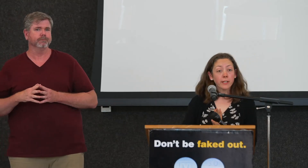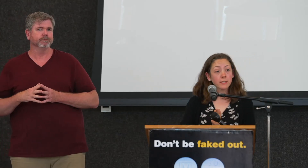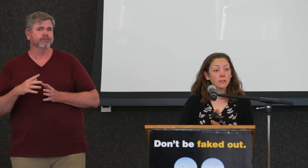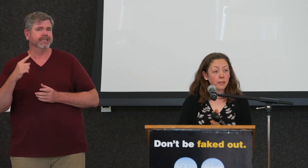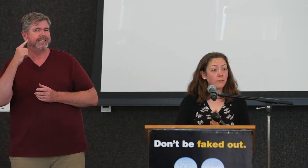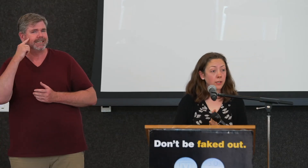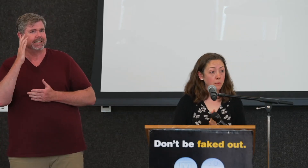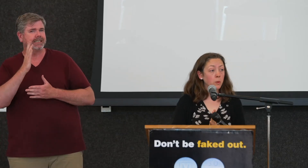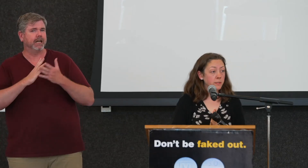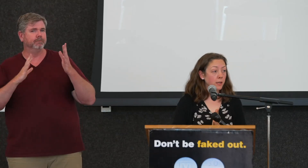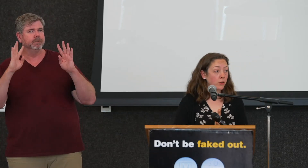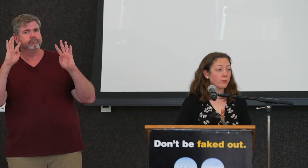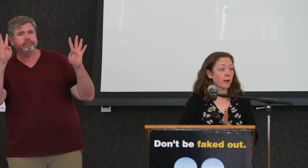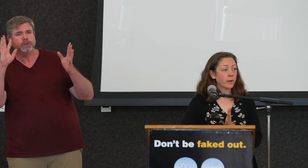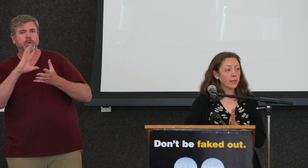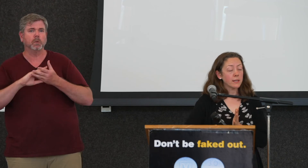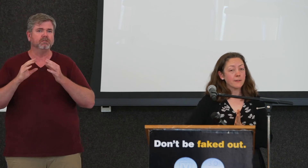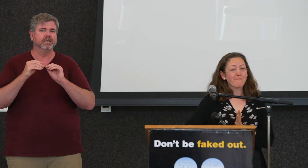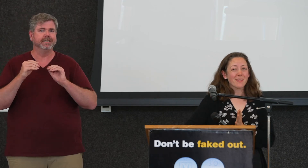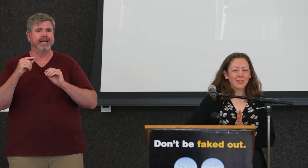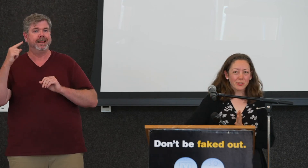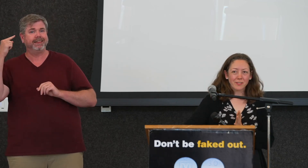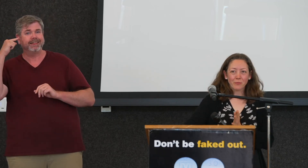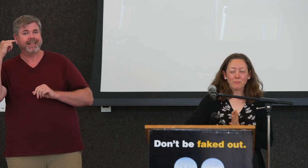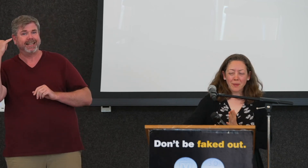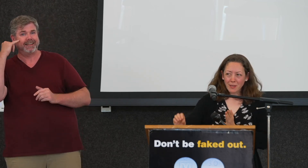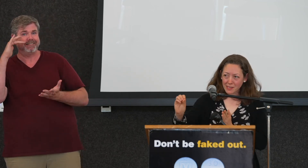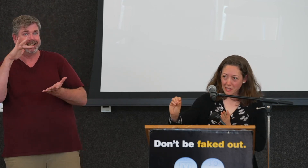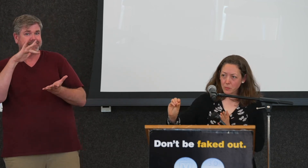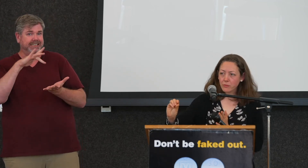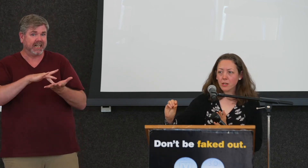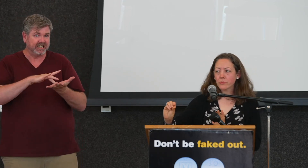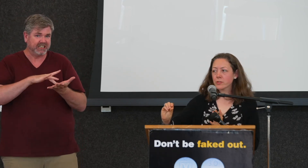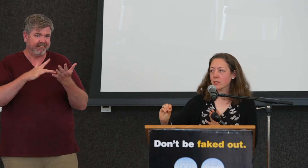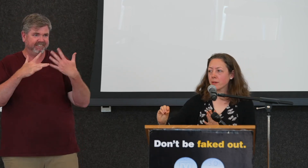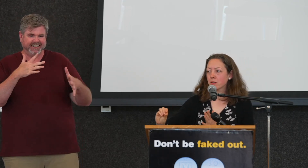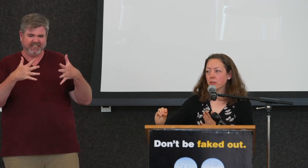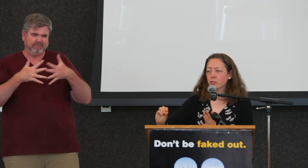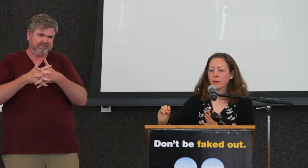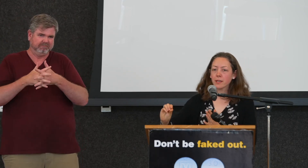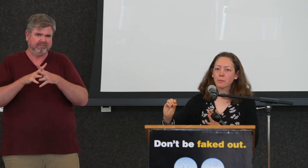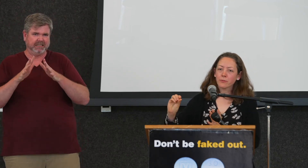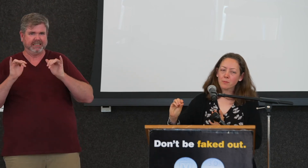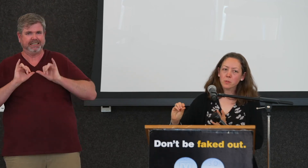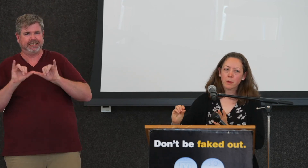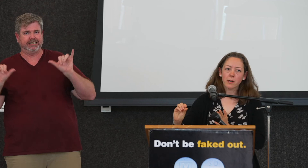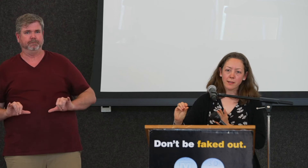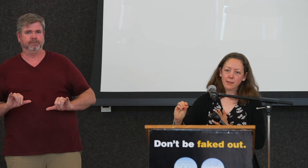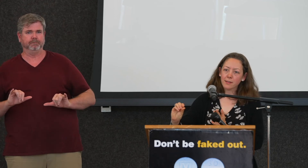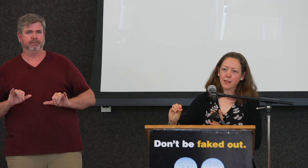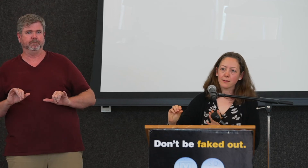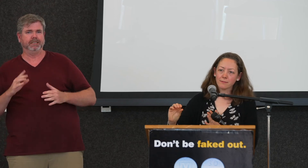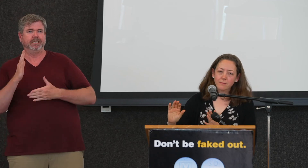touching fentanyl and having poisoning occur that way. There's maybe a little bit of controversy in the medical literature about that, but for the most part,